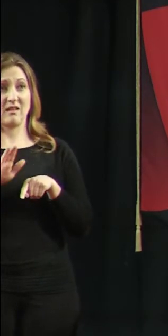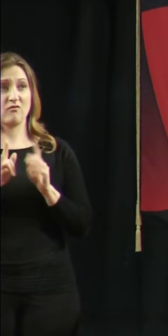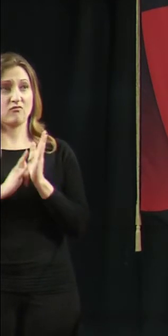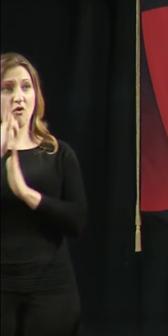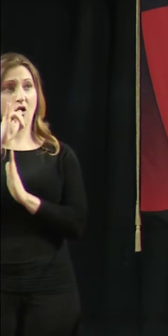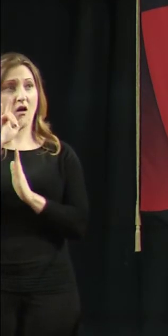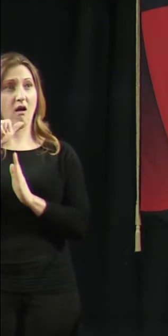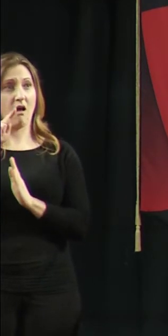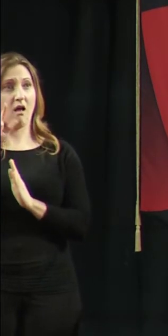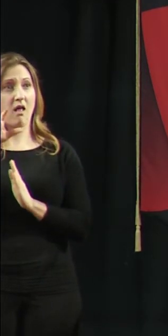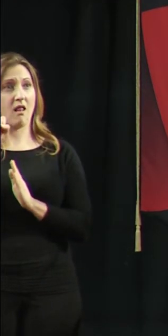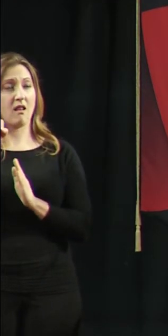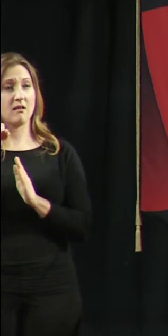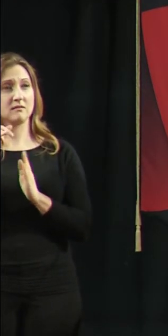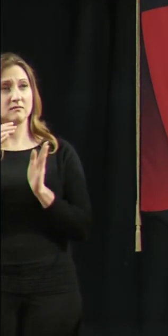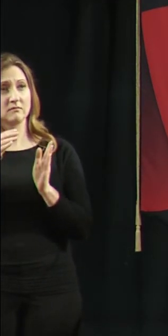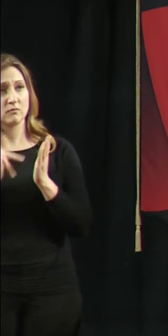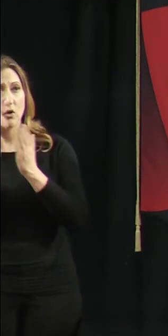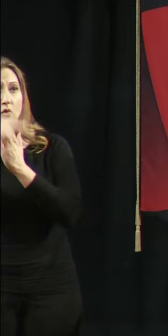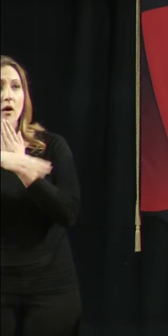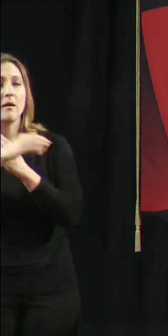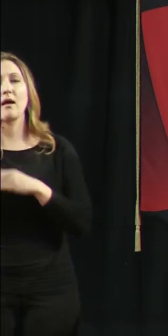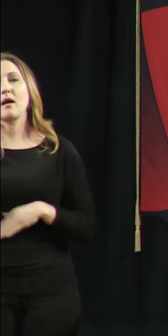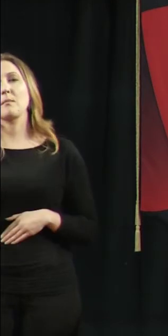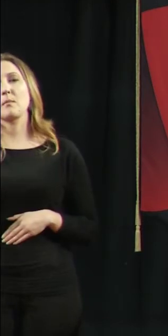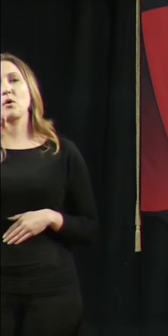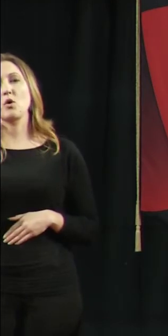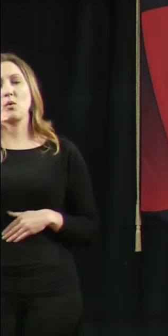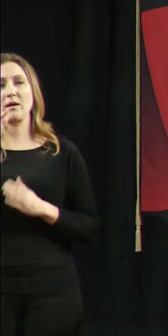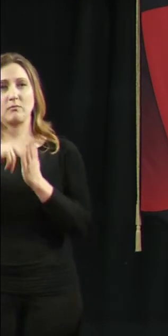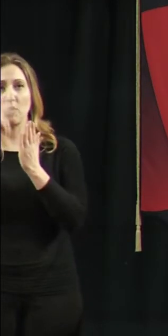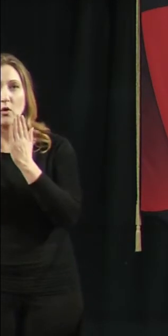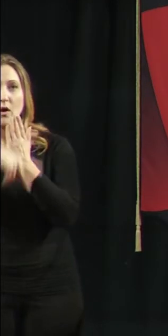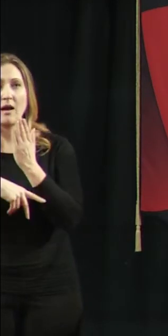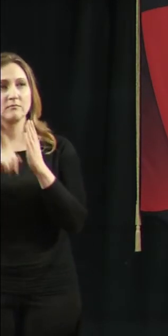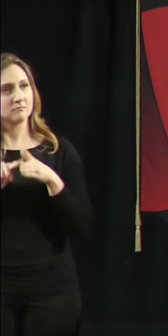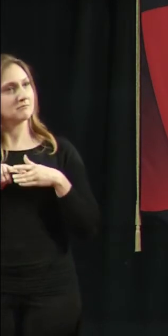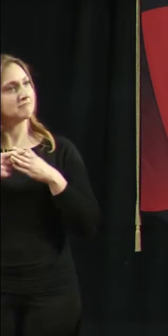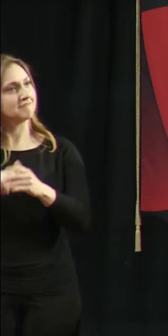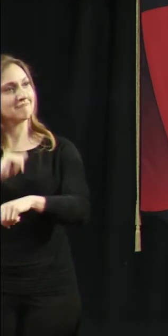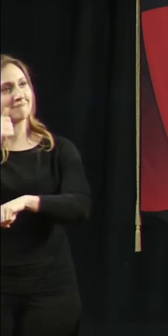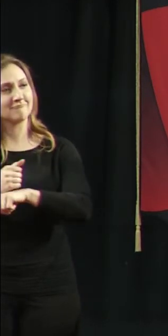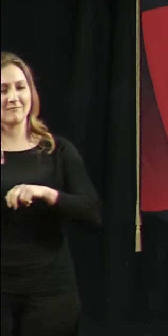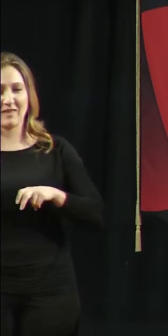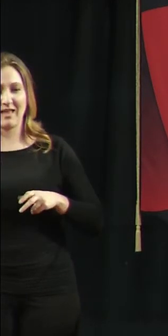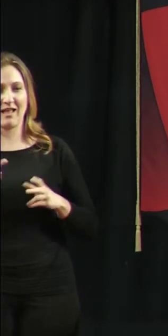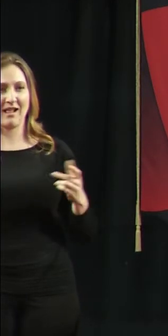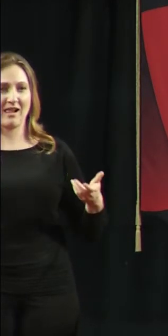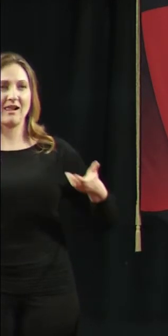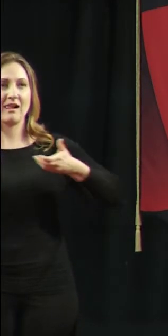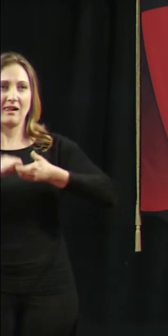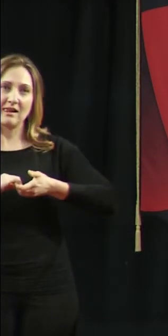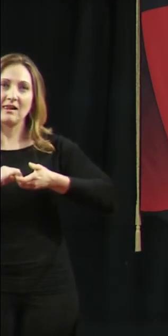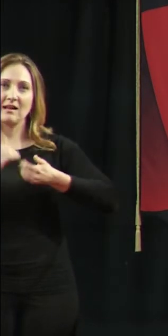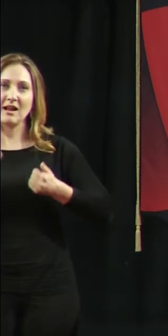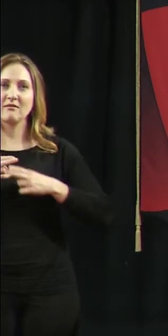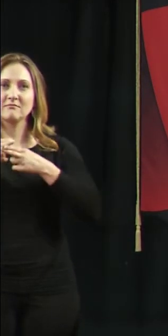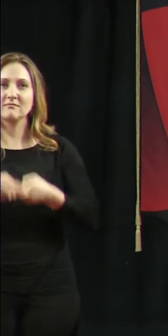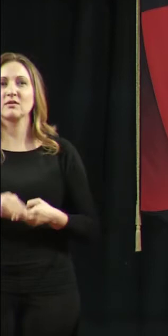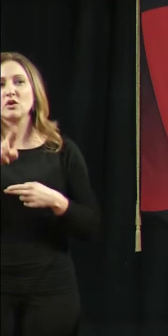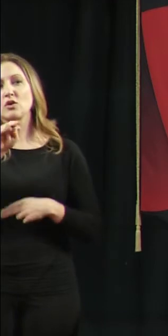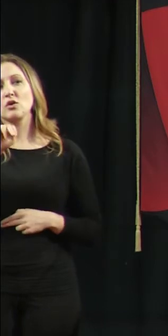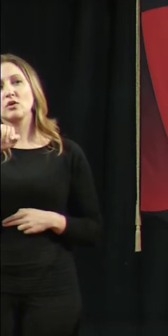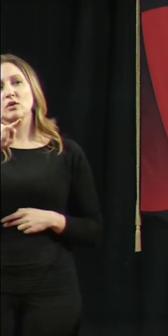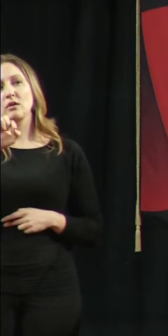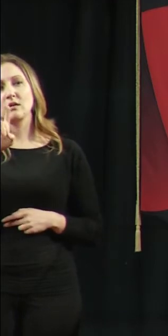program and Boeing's Delta rocket program were merged to form the joint venture that is now United Launch